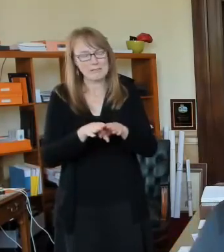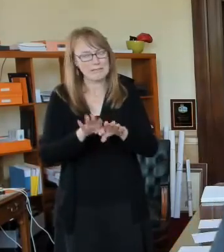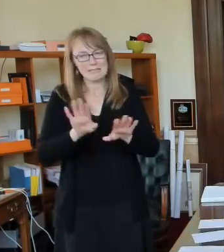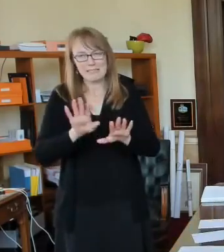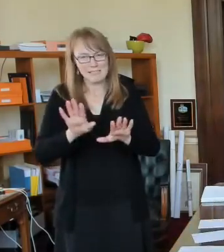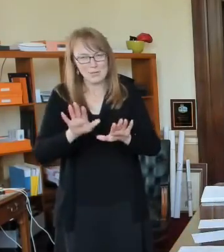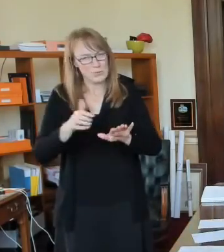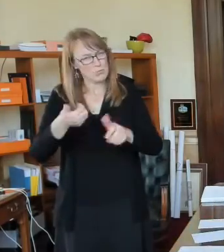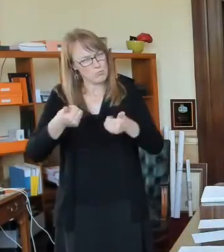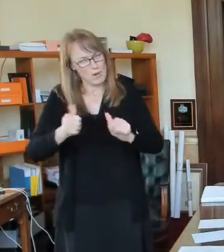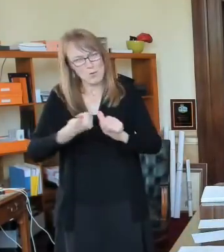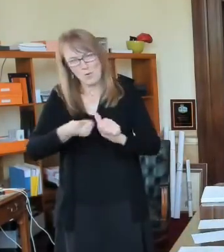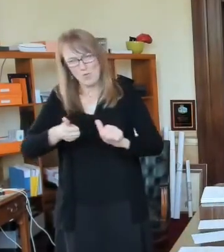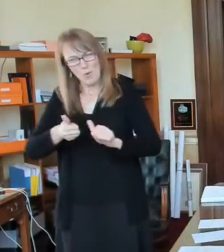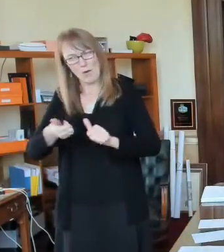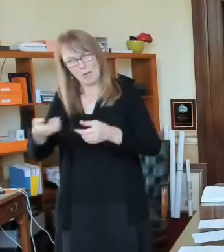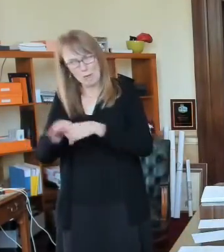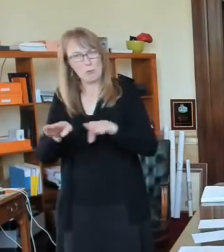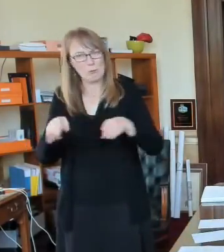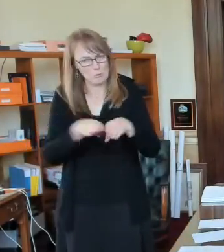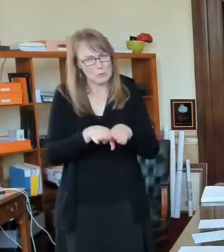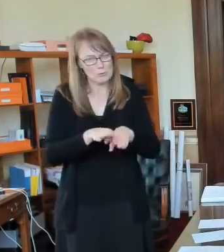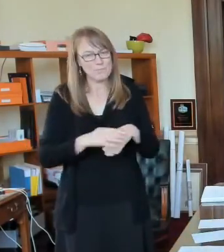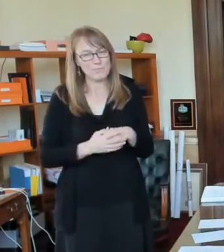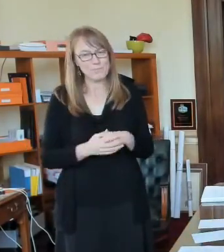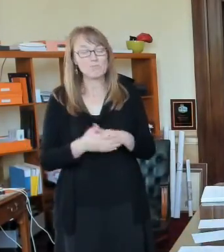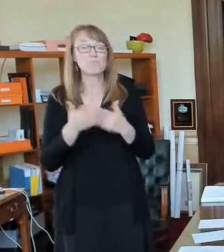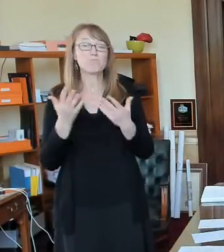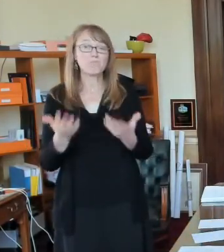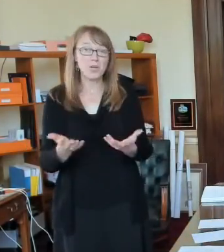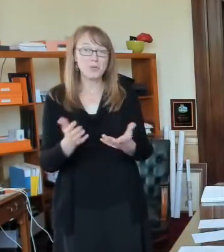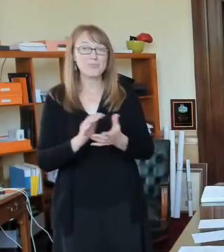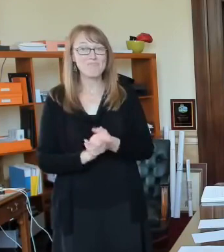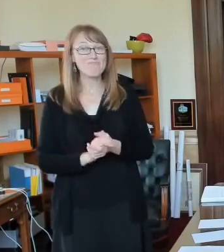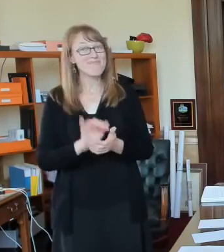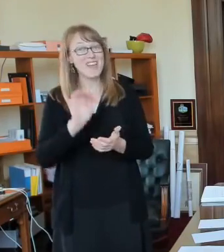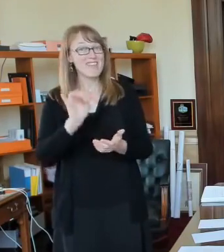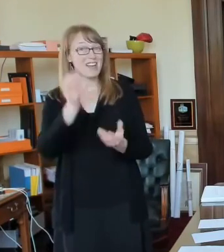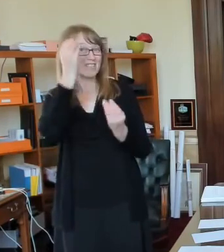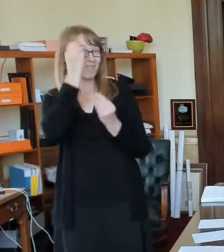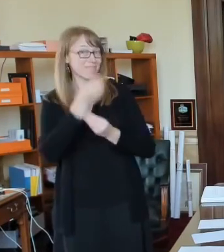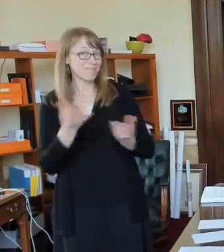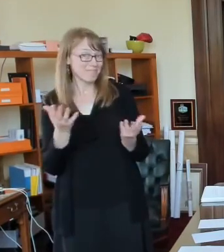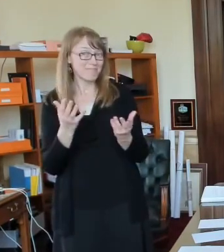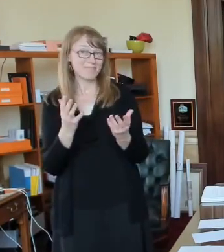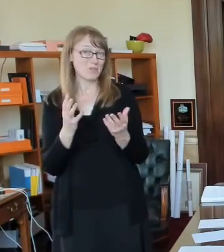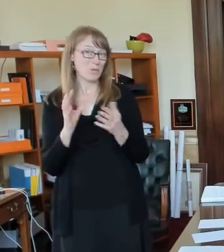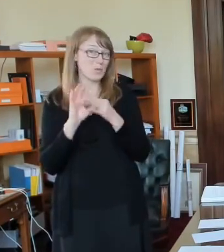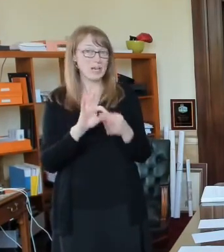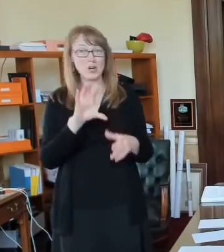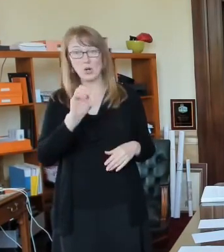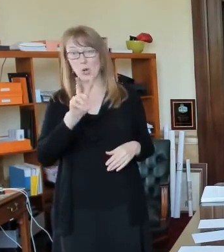So those are our COVID numbers. I would just say this, that